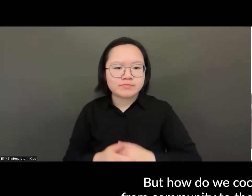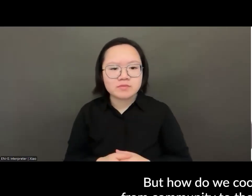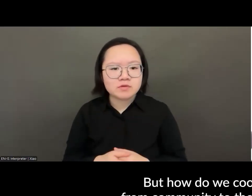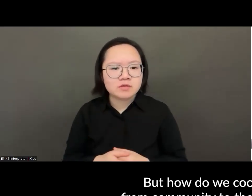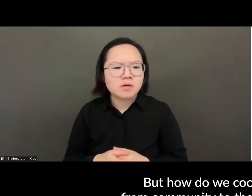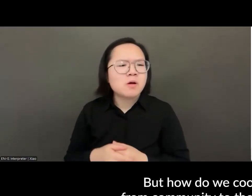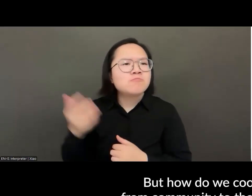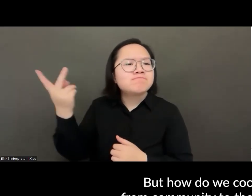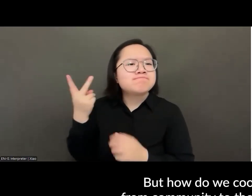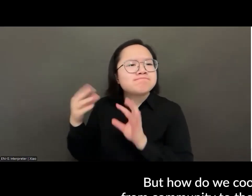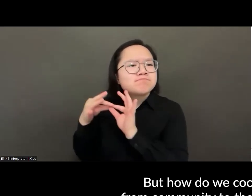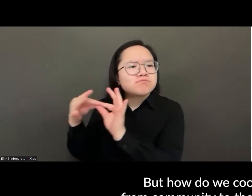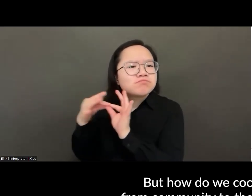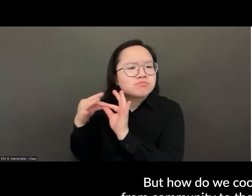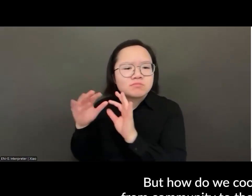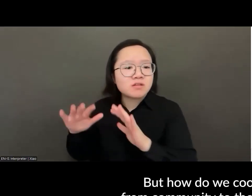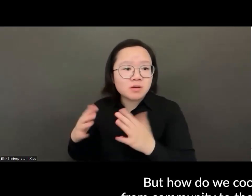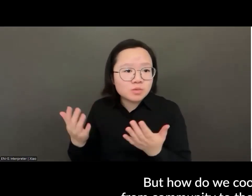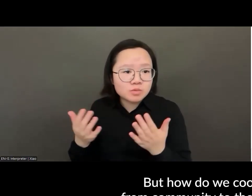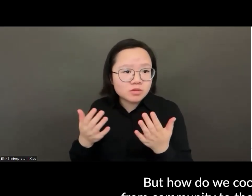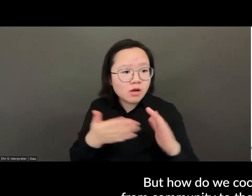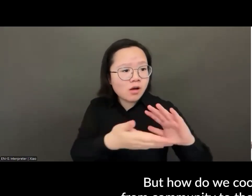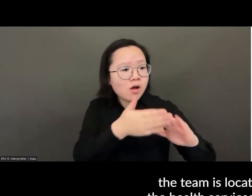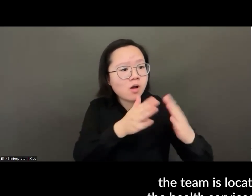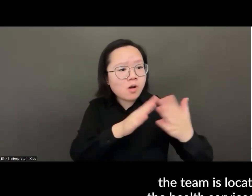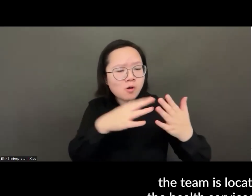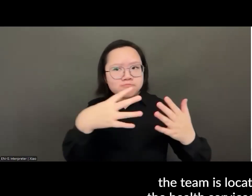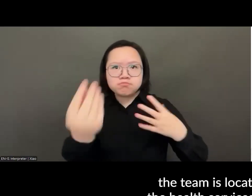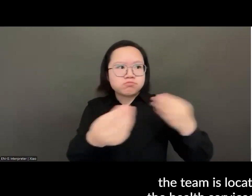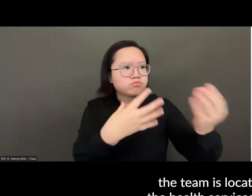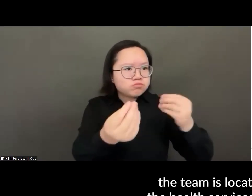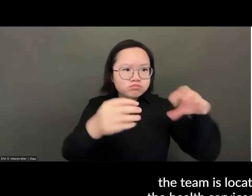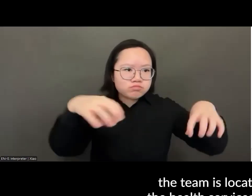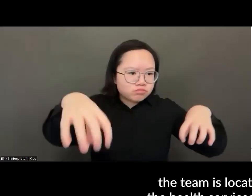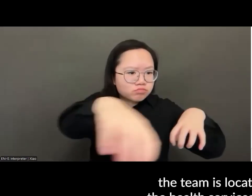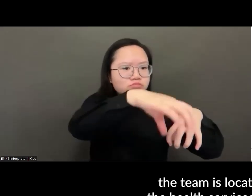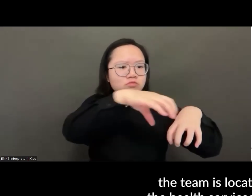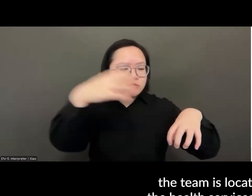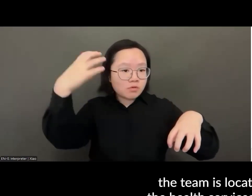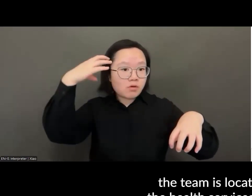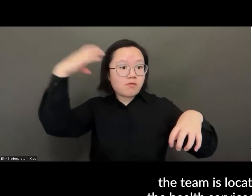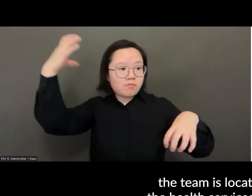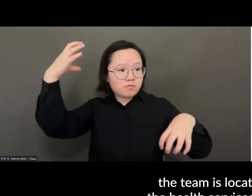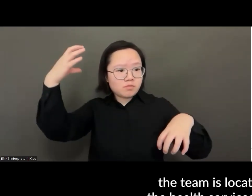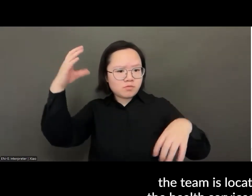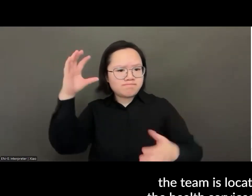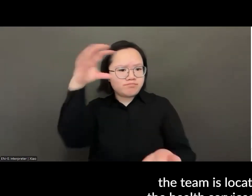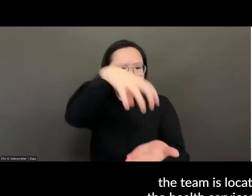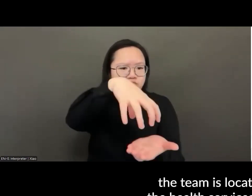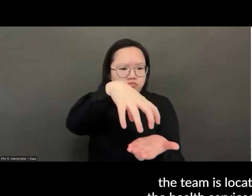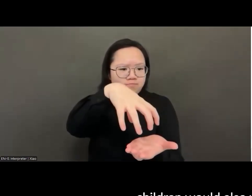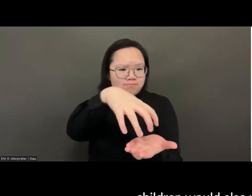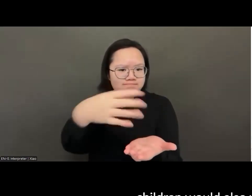coordinate, from community to the ESRAC centers where the multidisciplinary team is located, to the